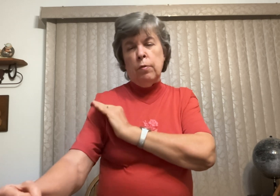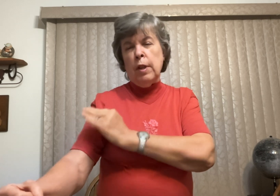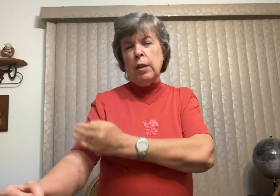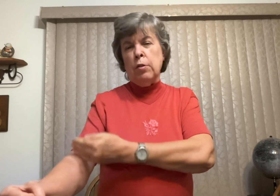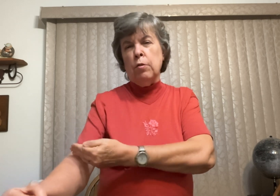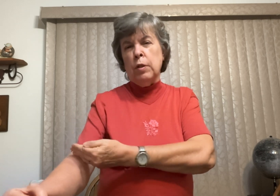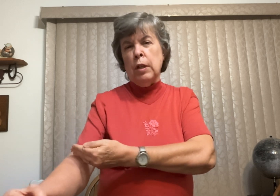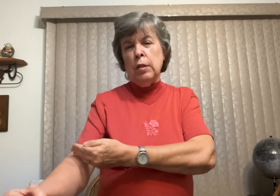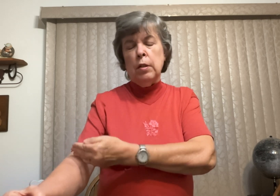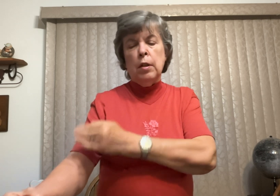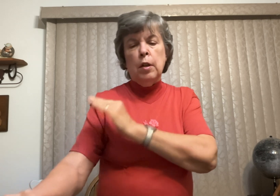flat curved hand.